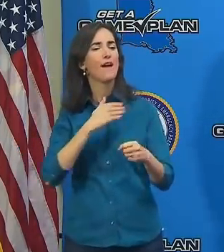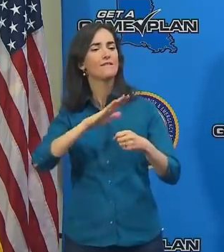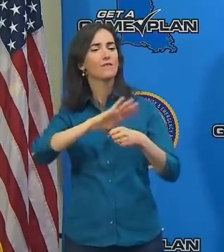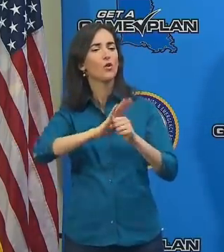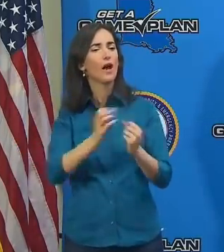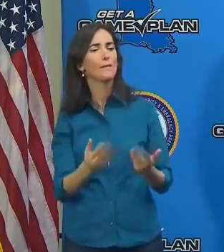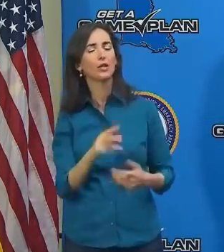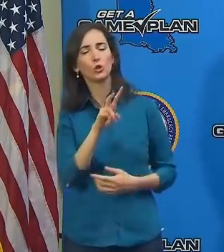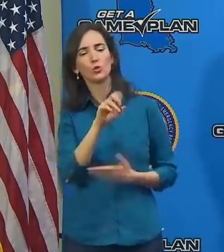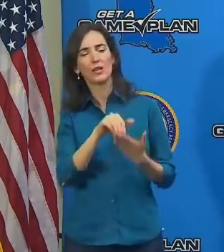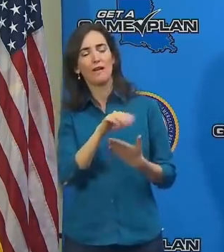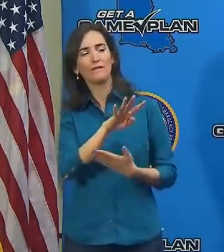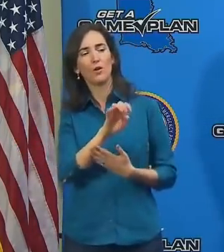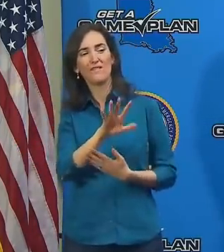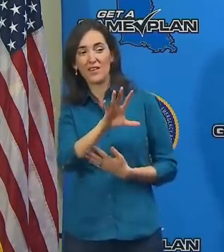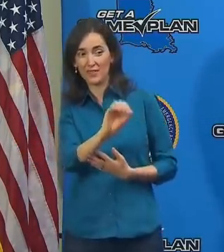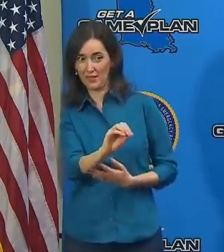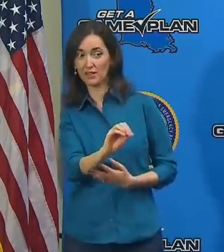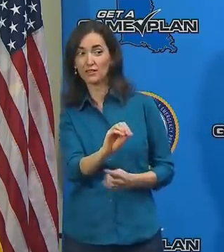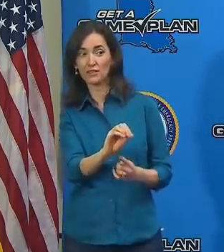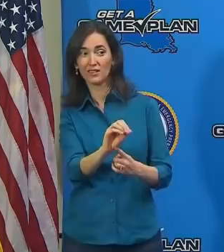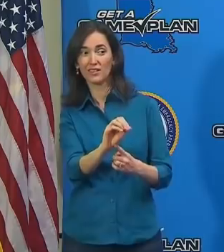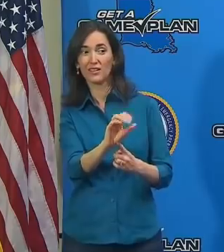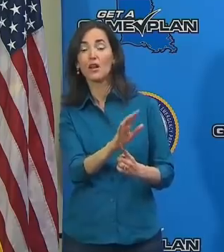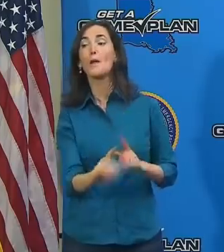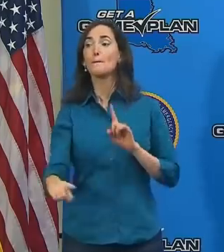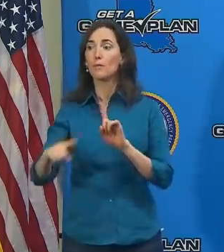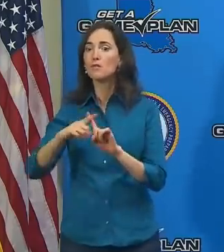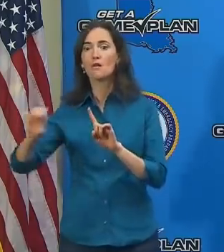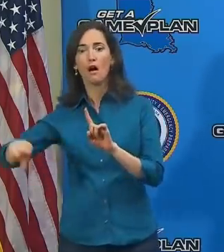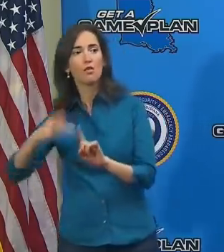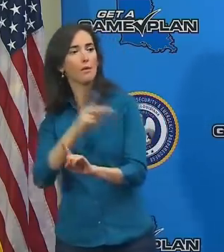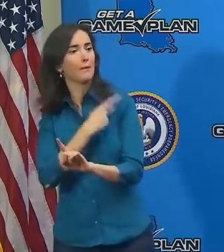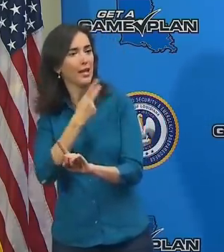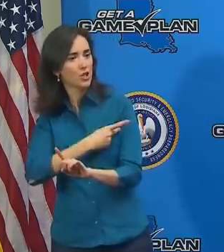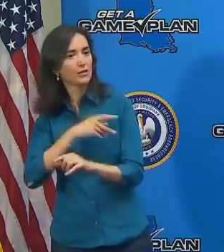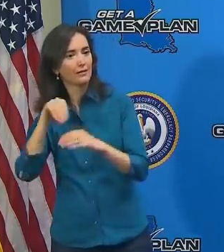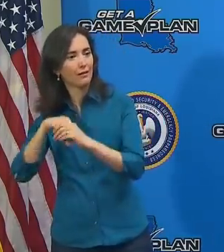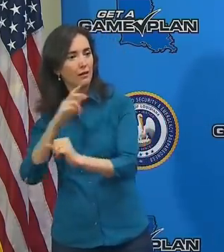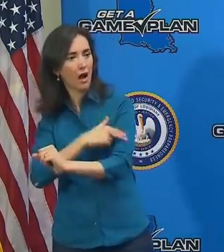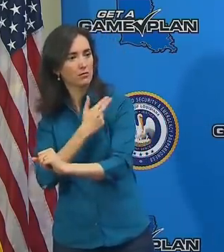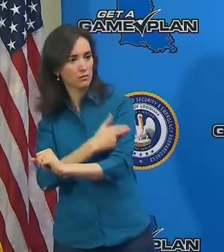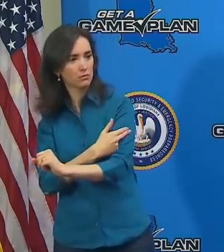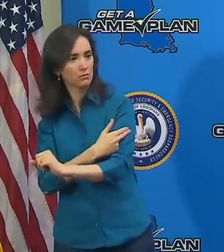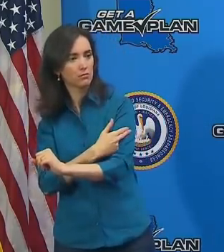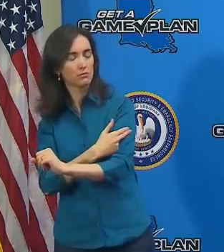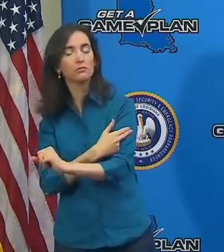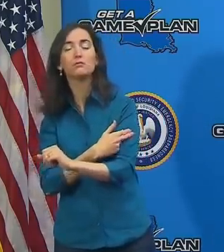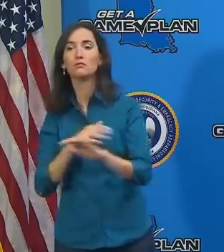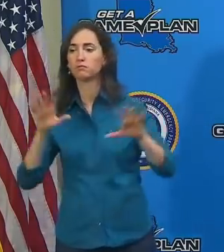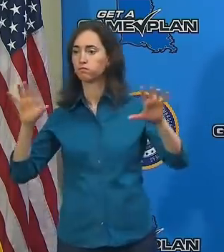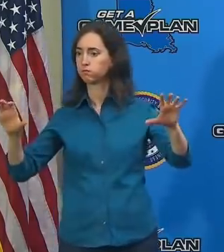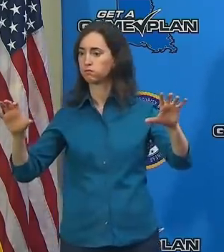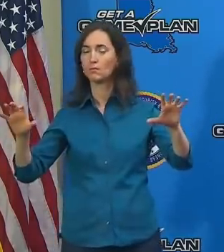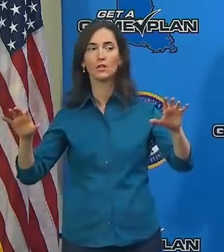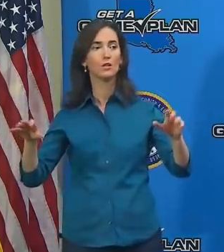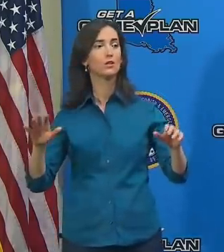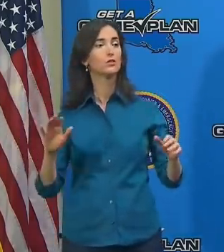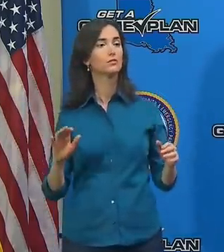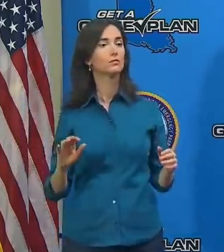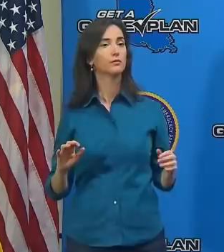across the state, in addition to all the other patients that remain in our hospitals. And that is a much higher